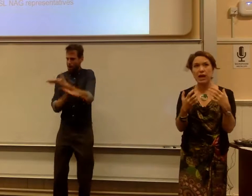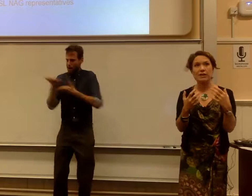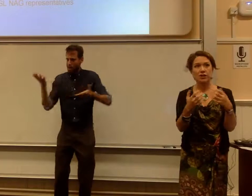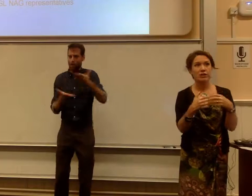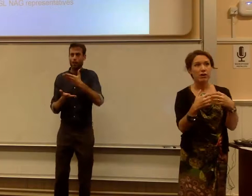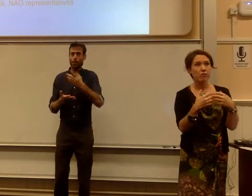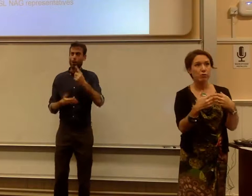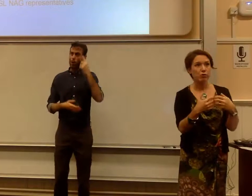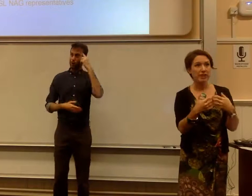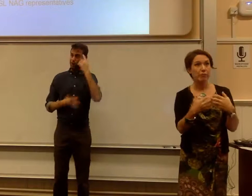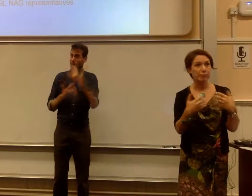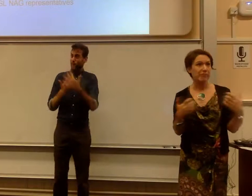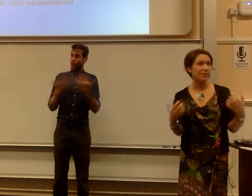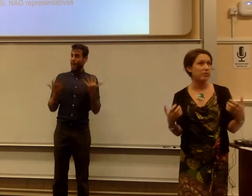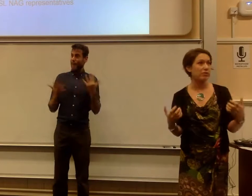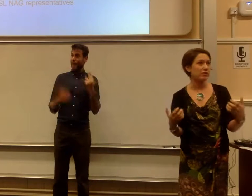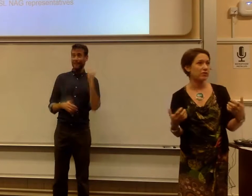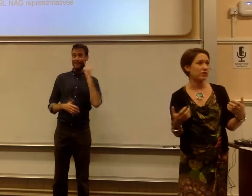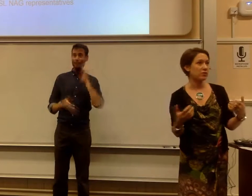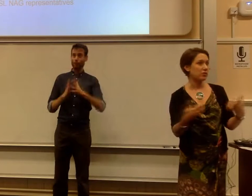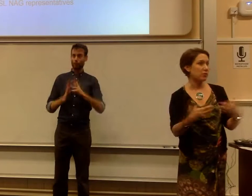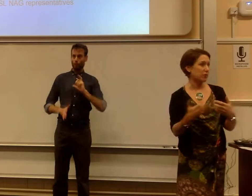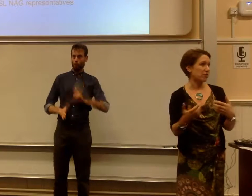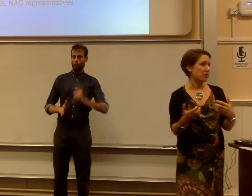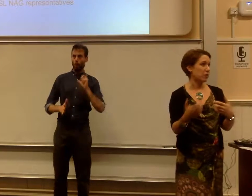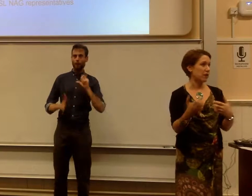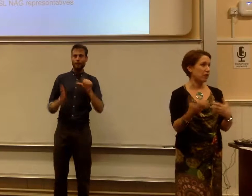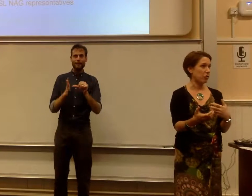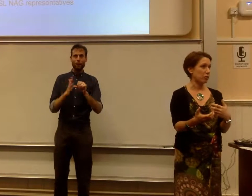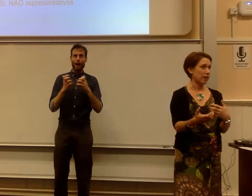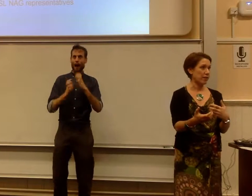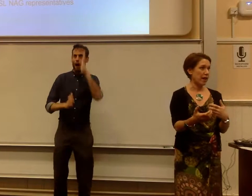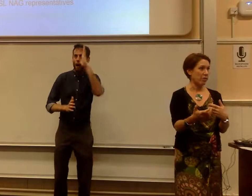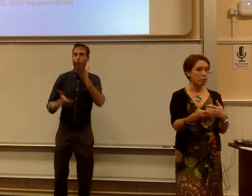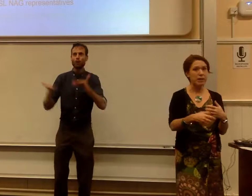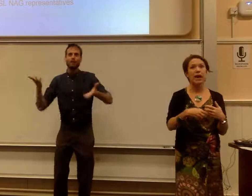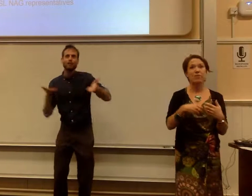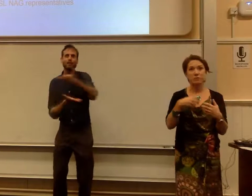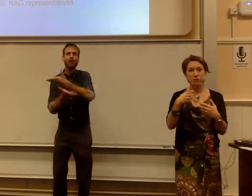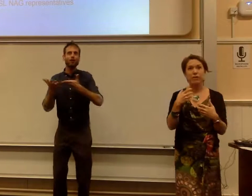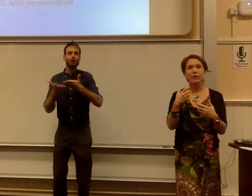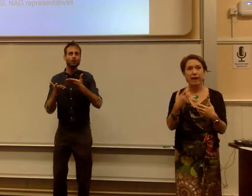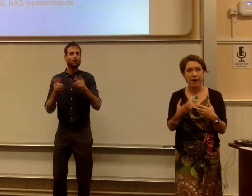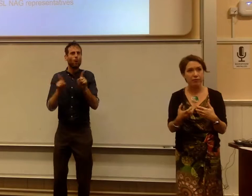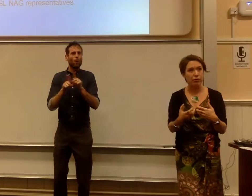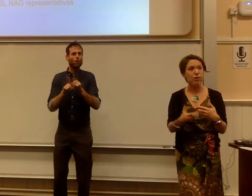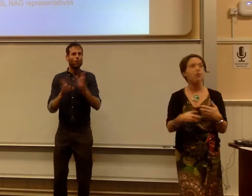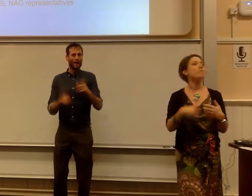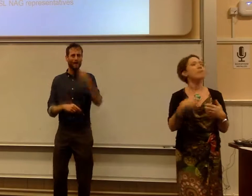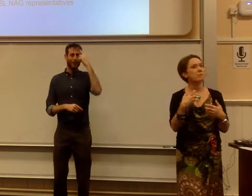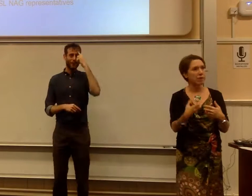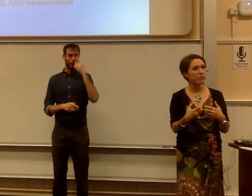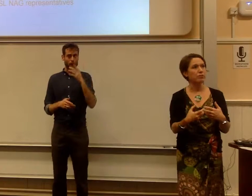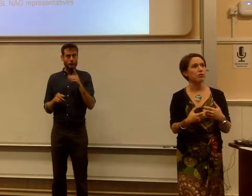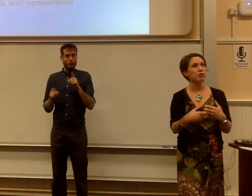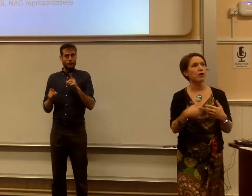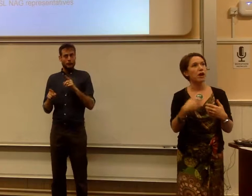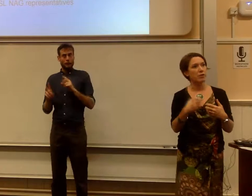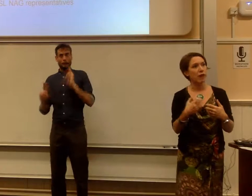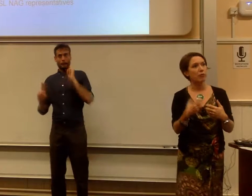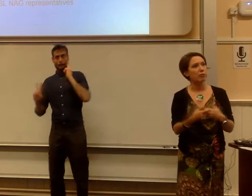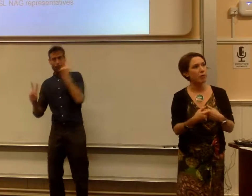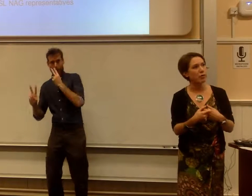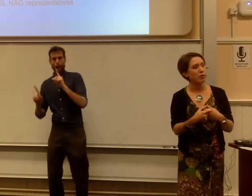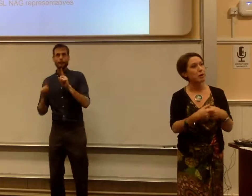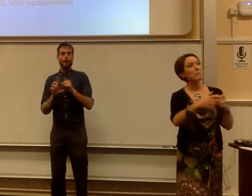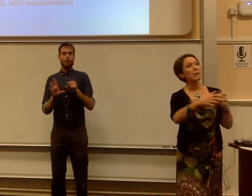would be challenging for deaf BSL users to participate in a group like that. We have to be very careful, very mindful of